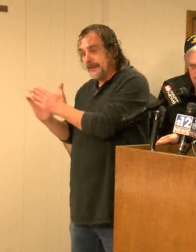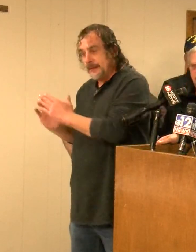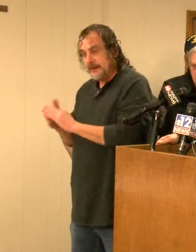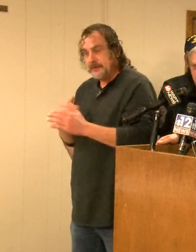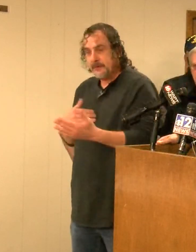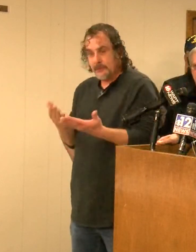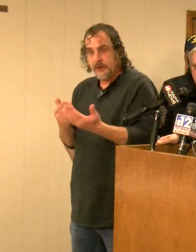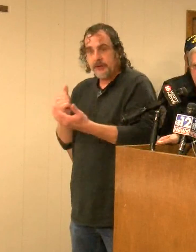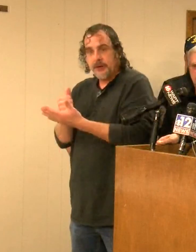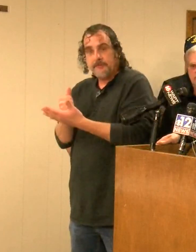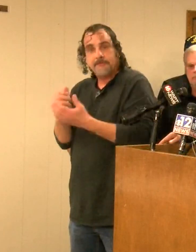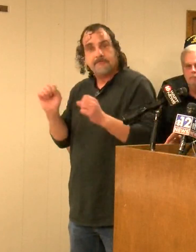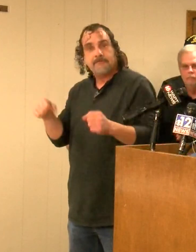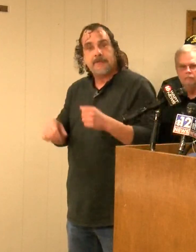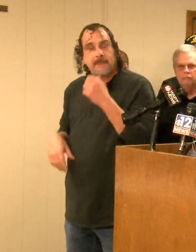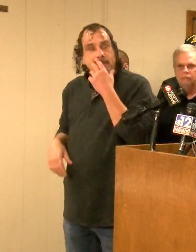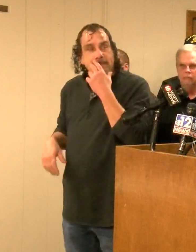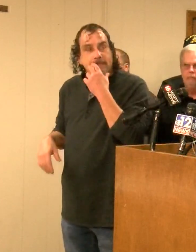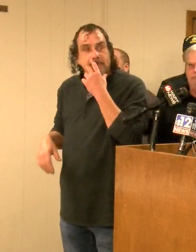we're here to serve.